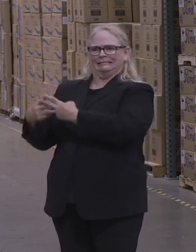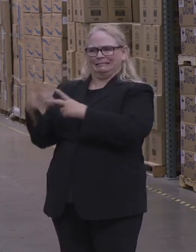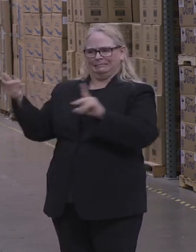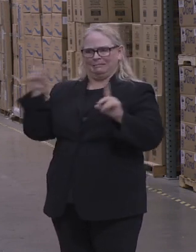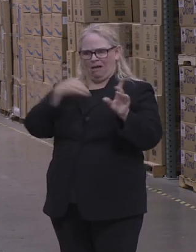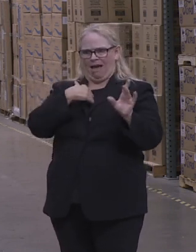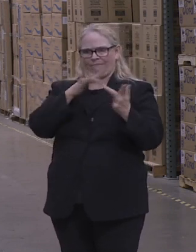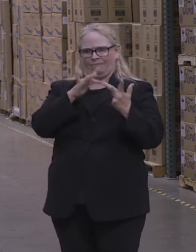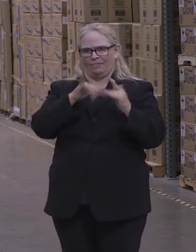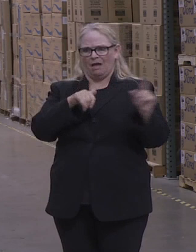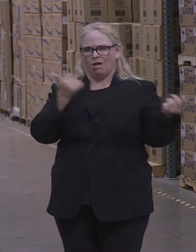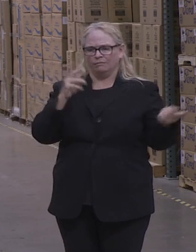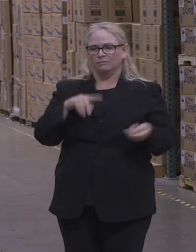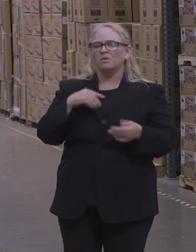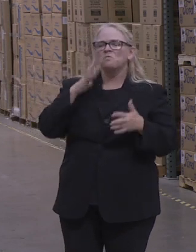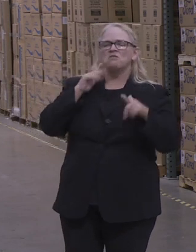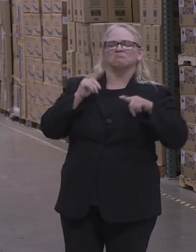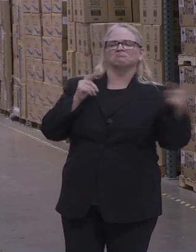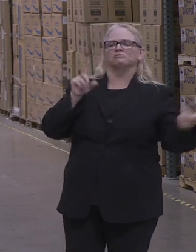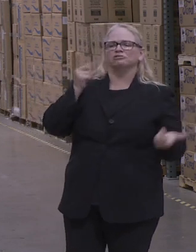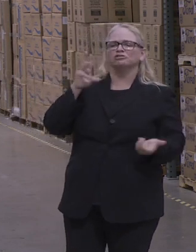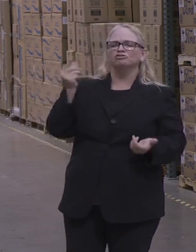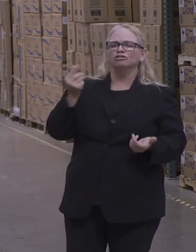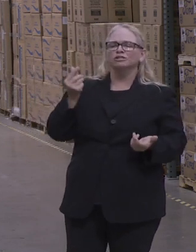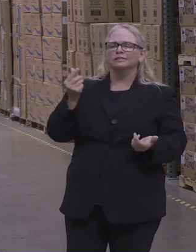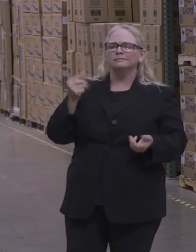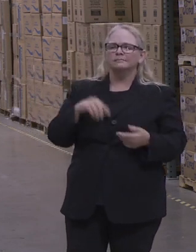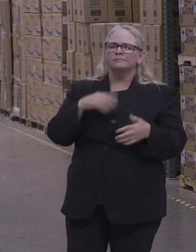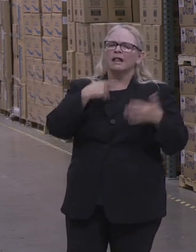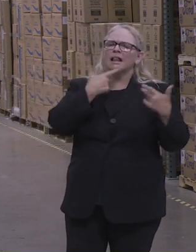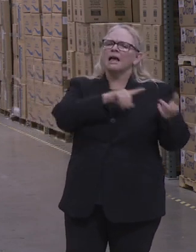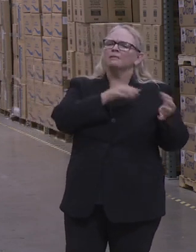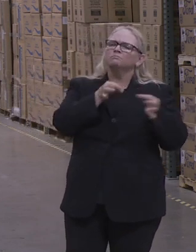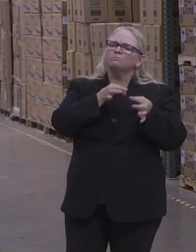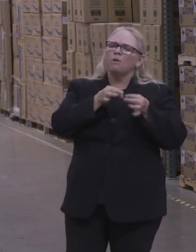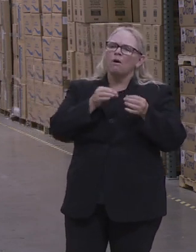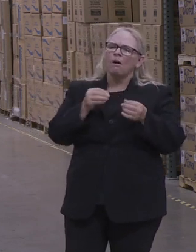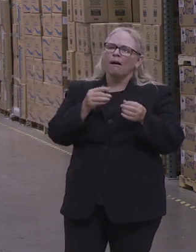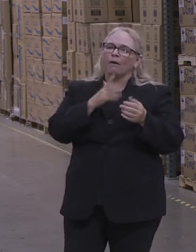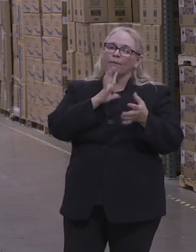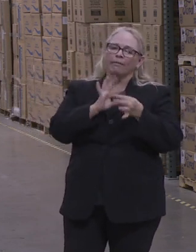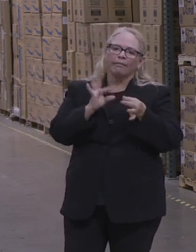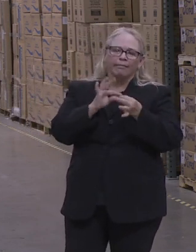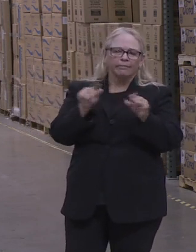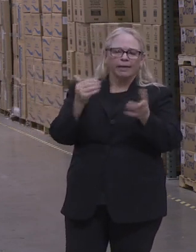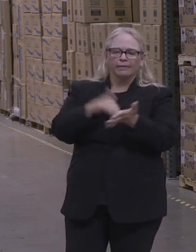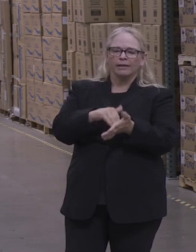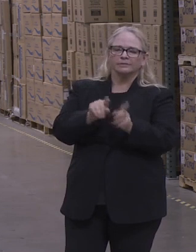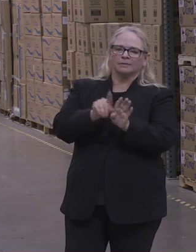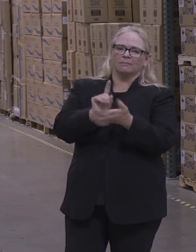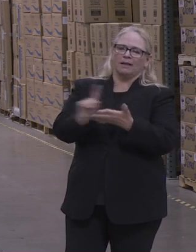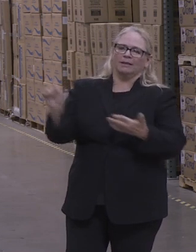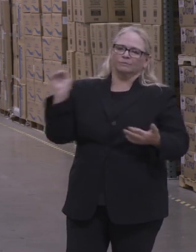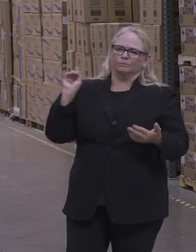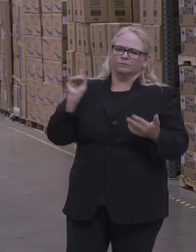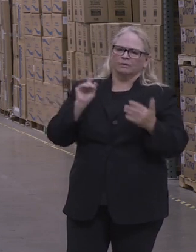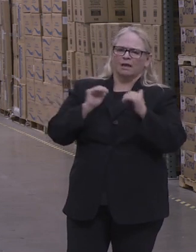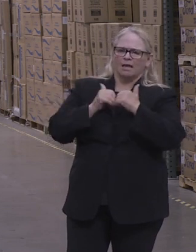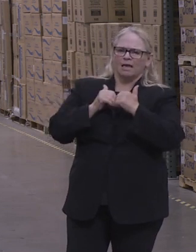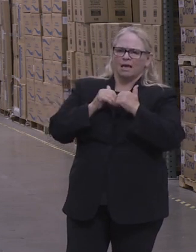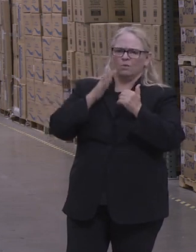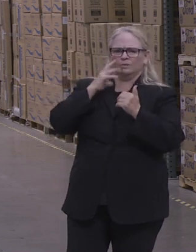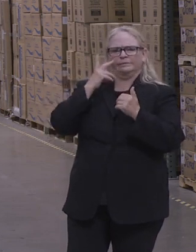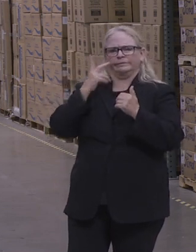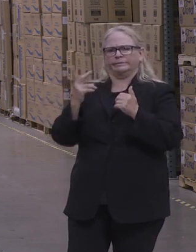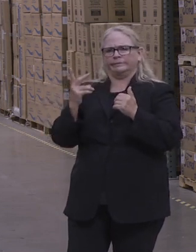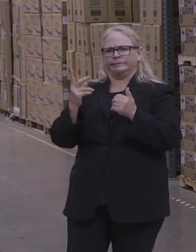some of what he said last week, what he may have said yesterday, and talk a little bit more specifically about how he sees the partnership with Quest. We're